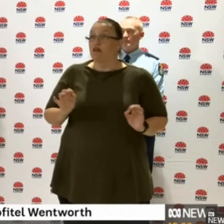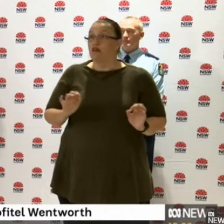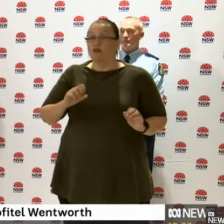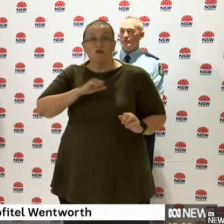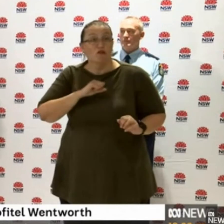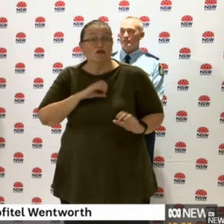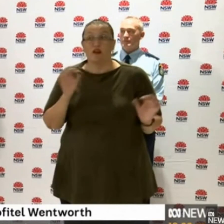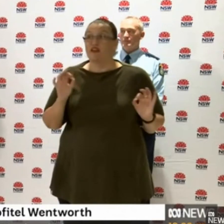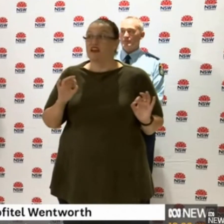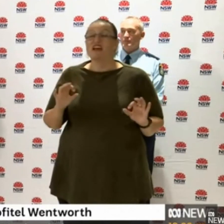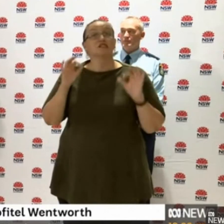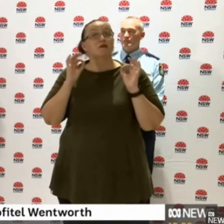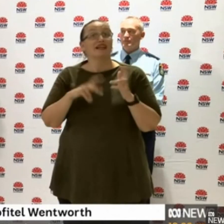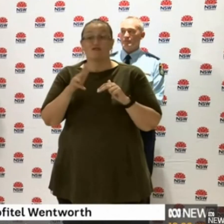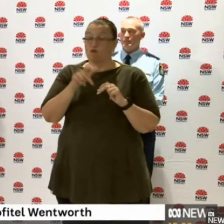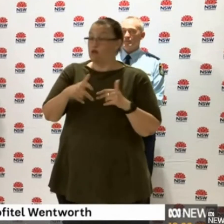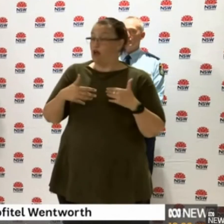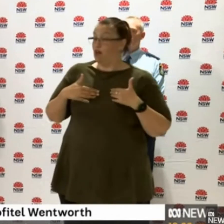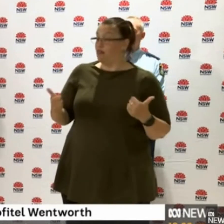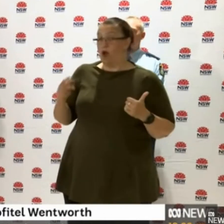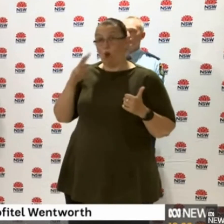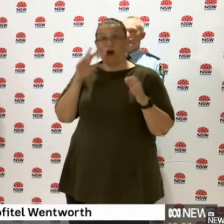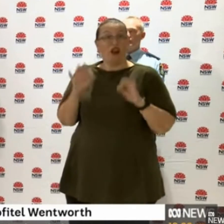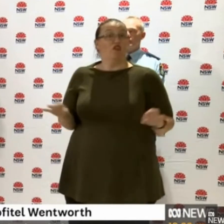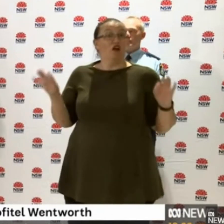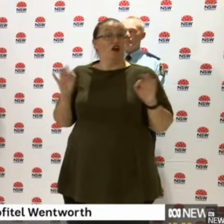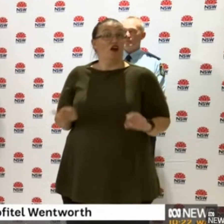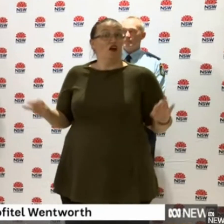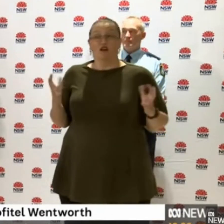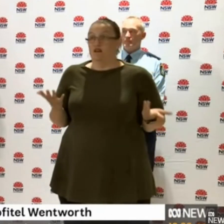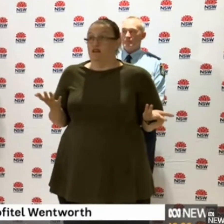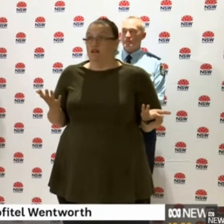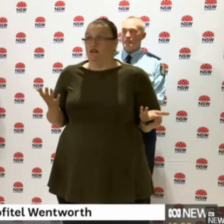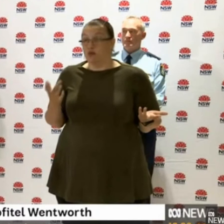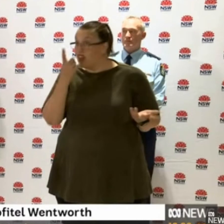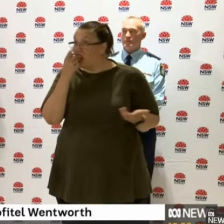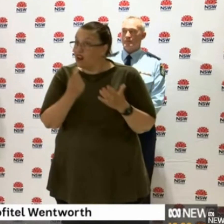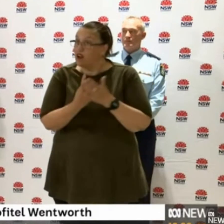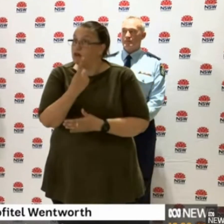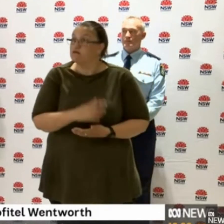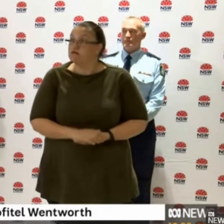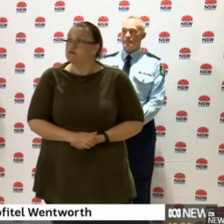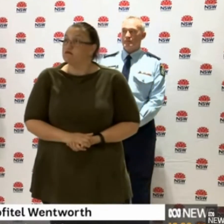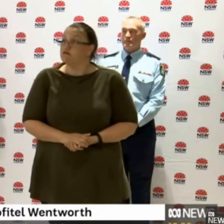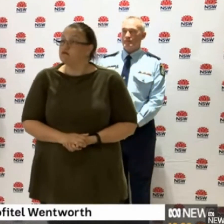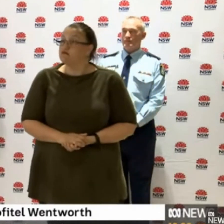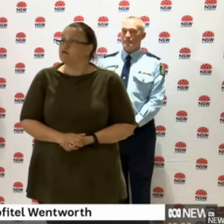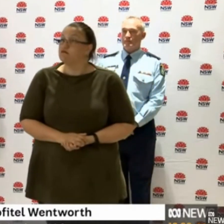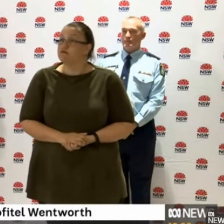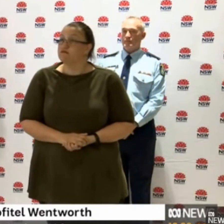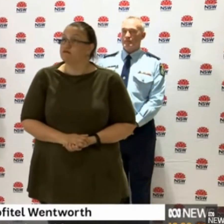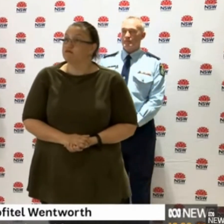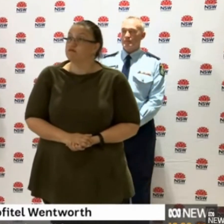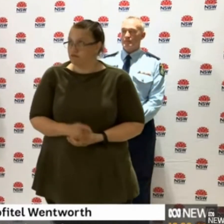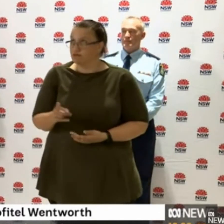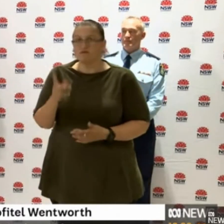in people that are relatively healthy. Or so yes, this is part of the reason